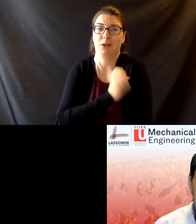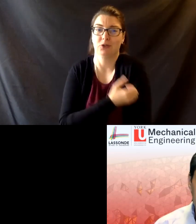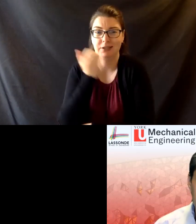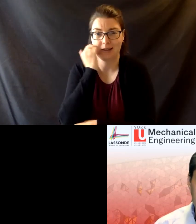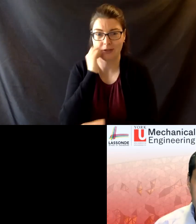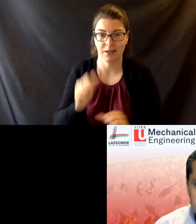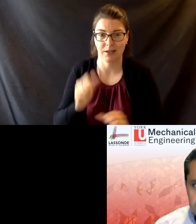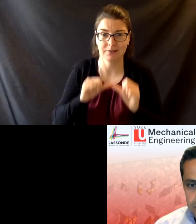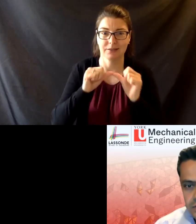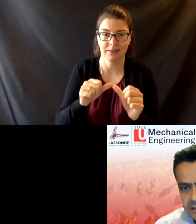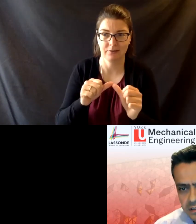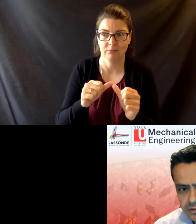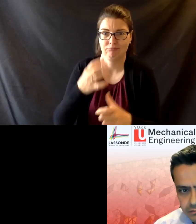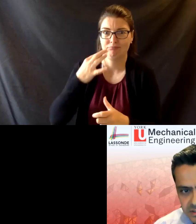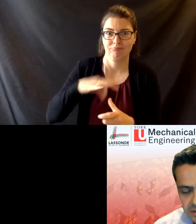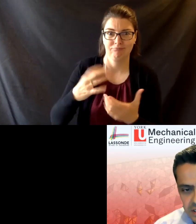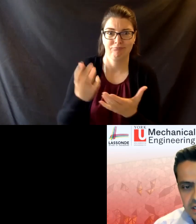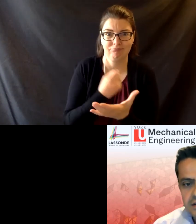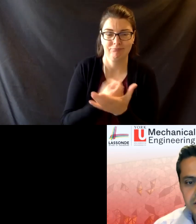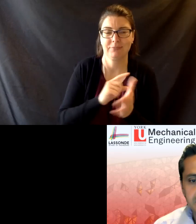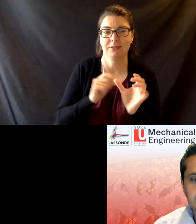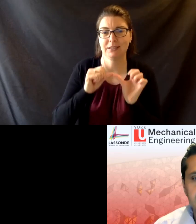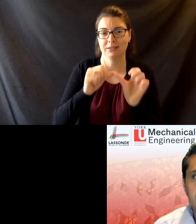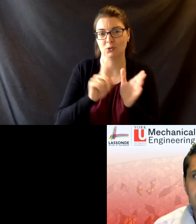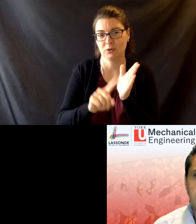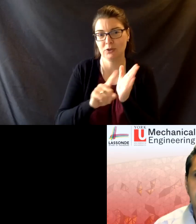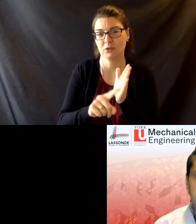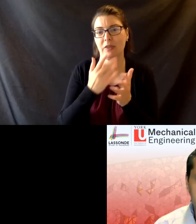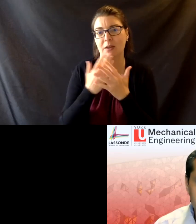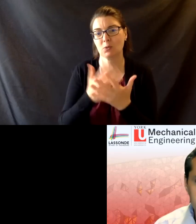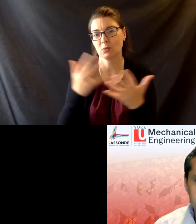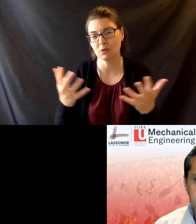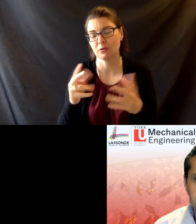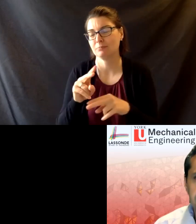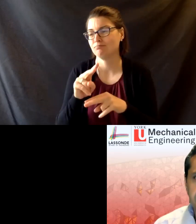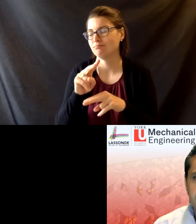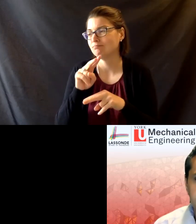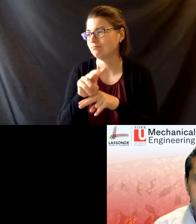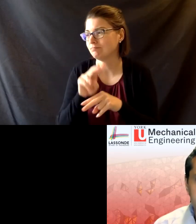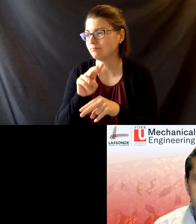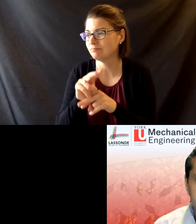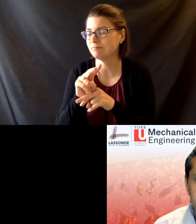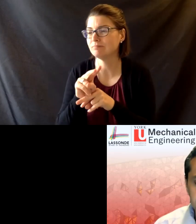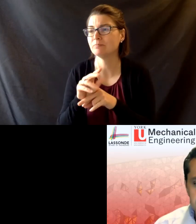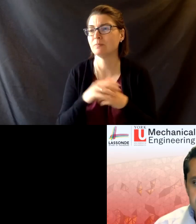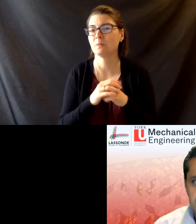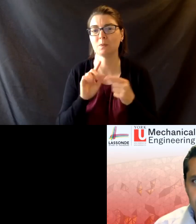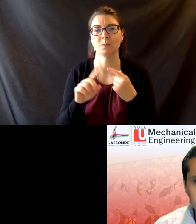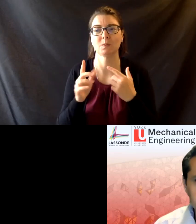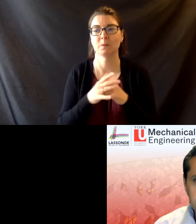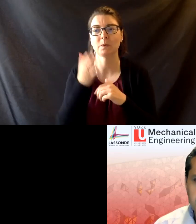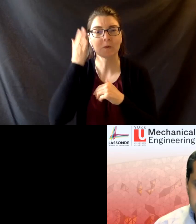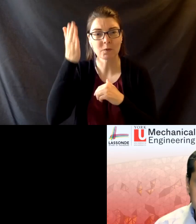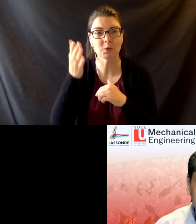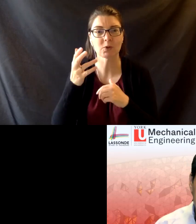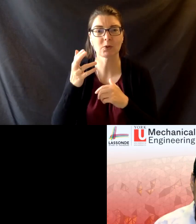to continue being useful and do research. Thank you again. I look forward to a future that hopefully